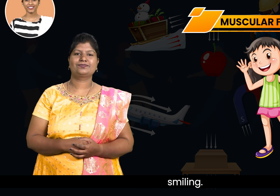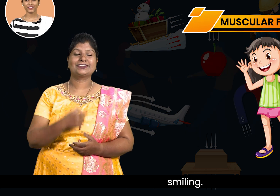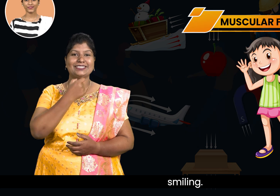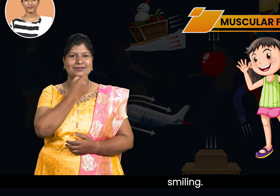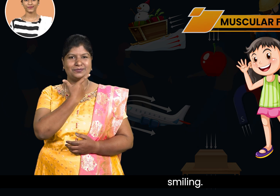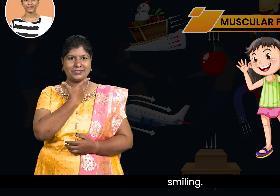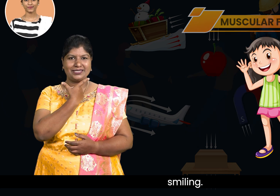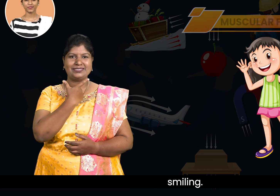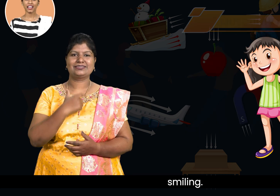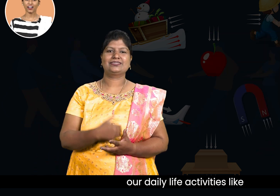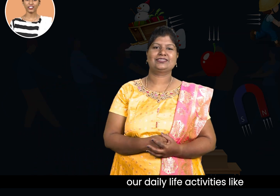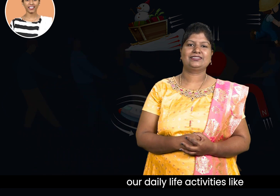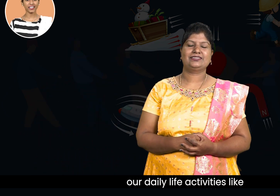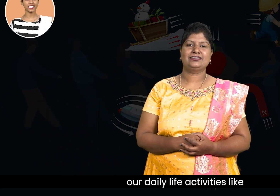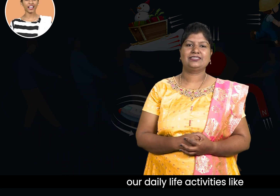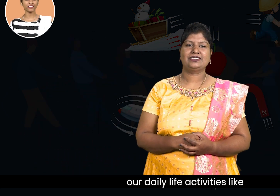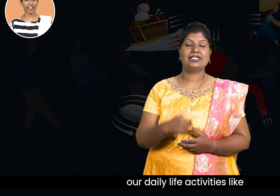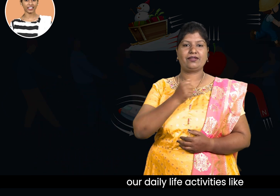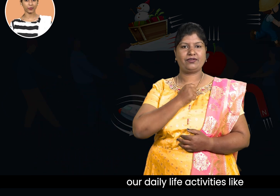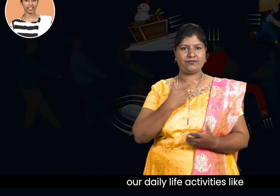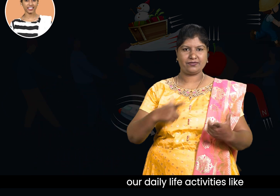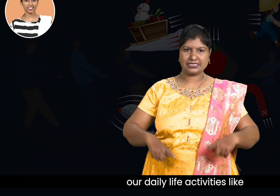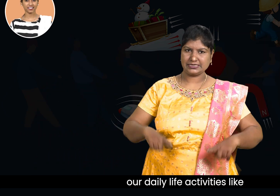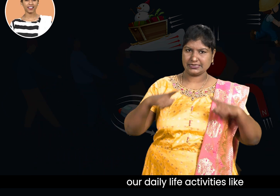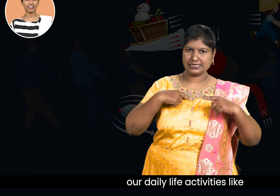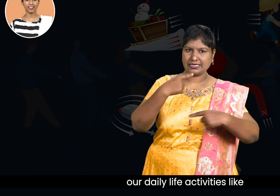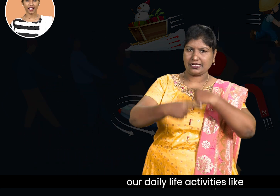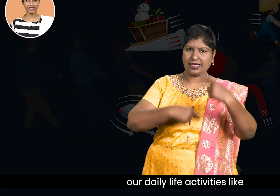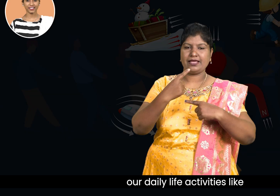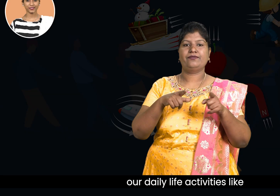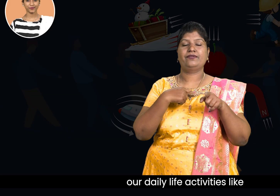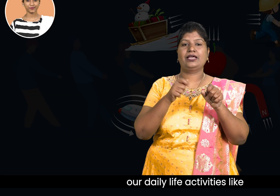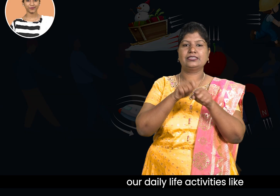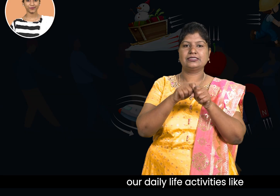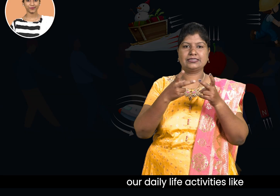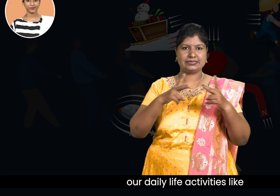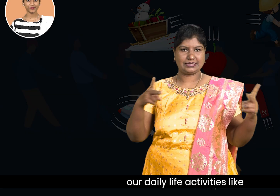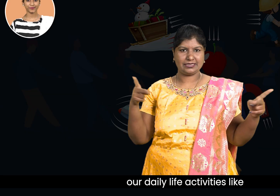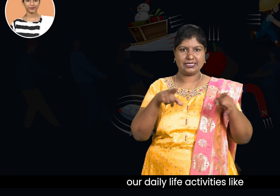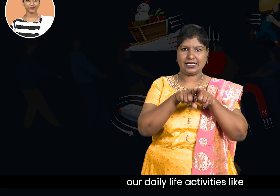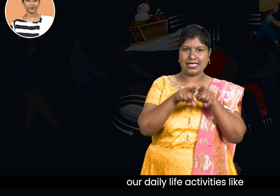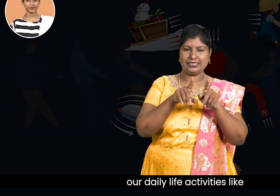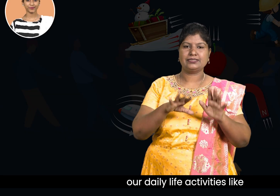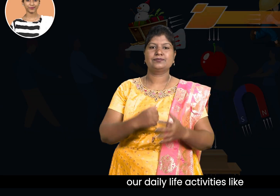smiling. Our daily life activities like